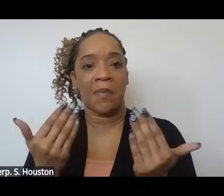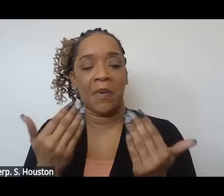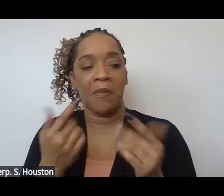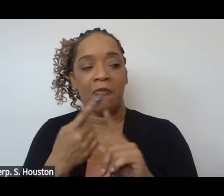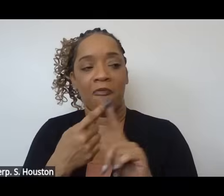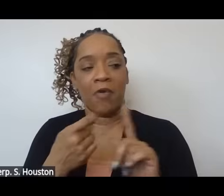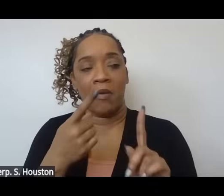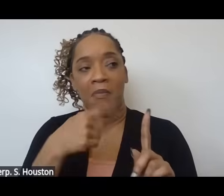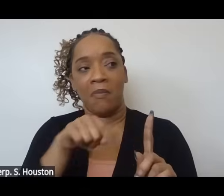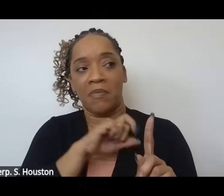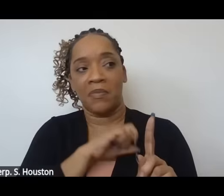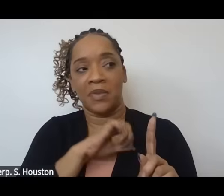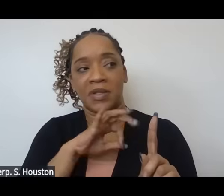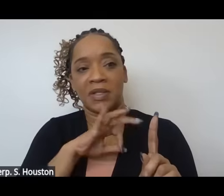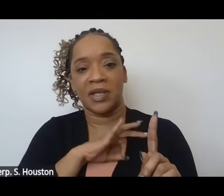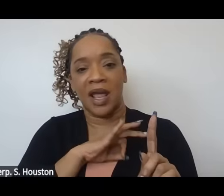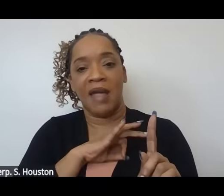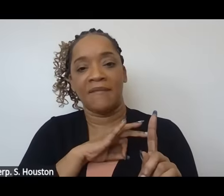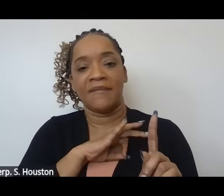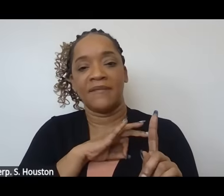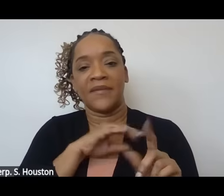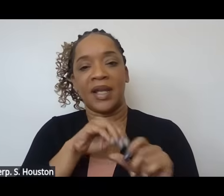doing with regard to circulators.